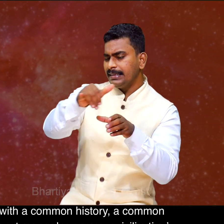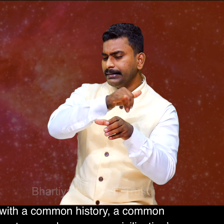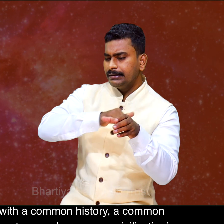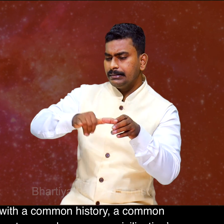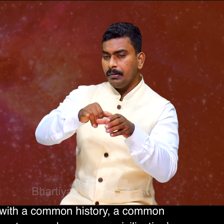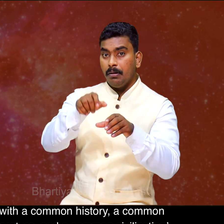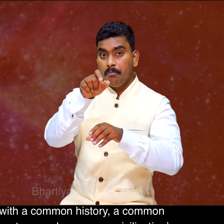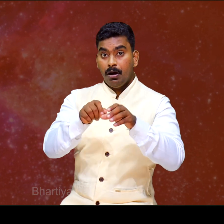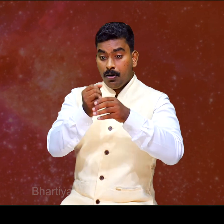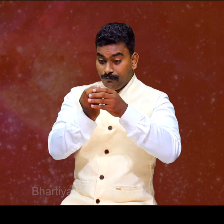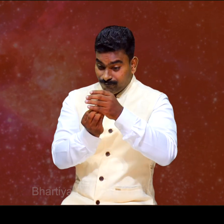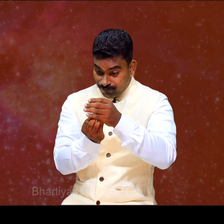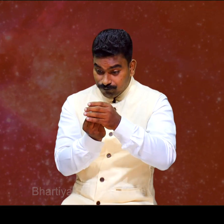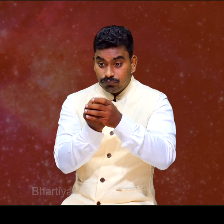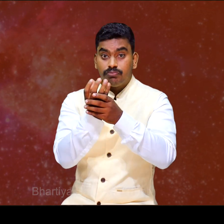common civilization.